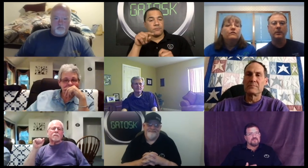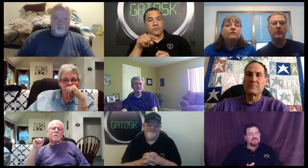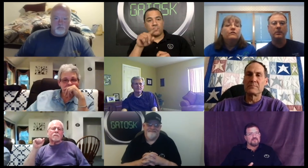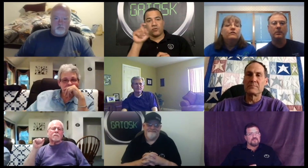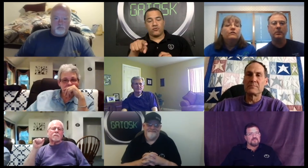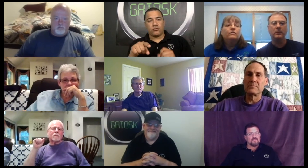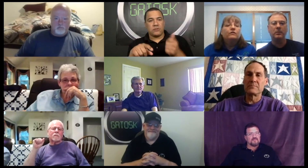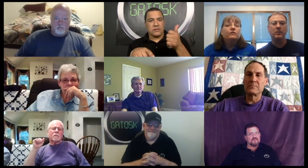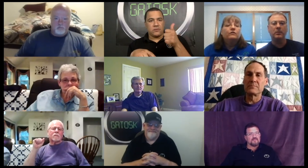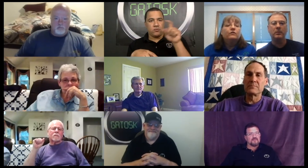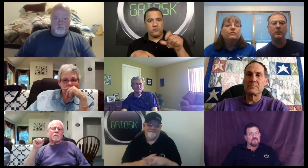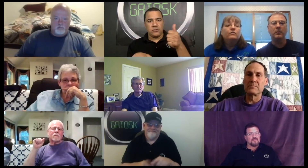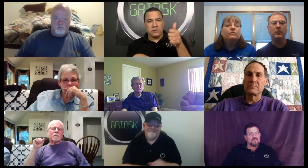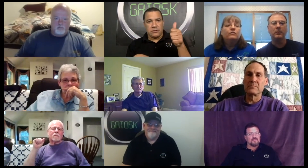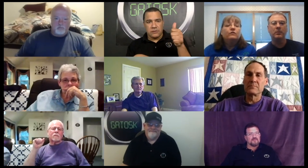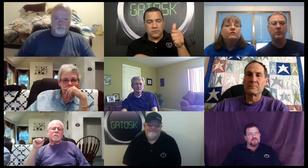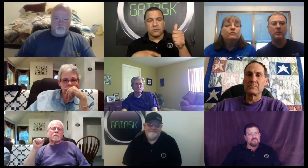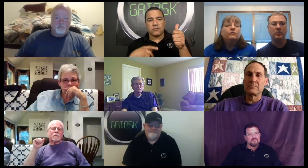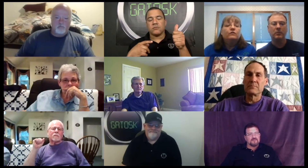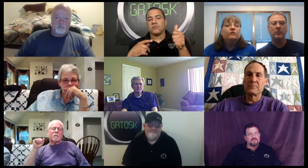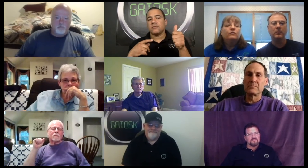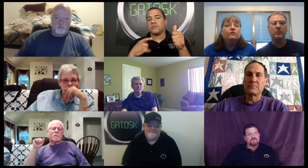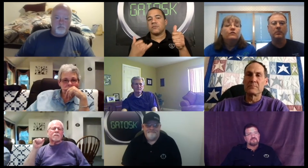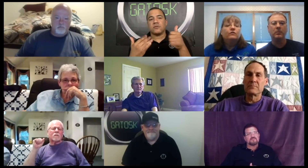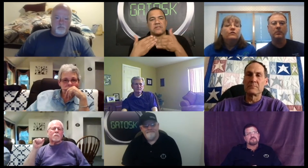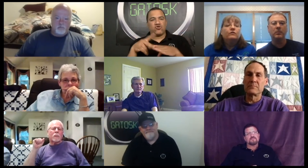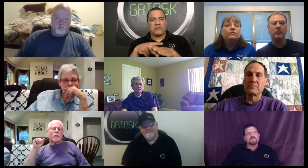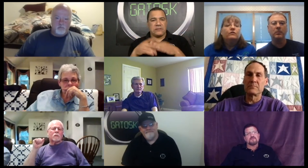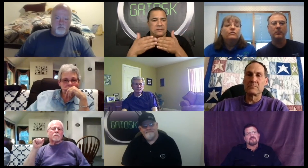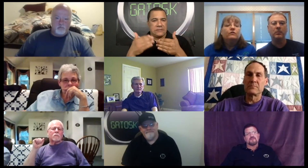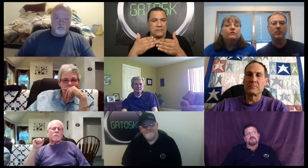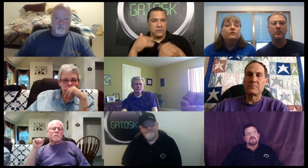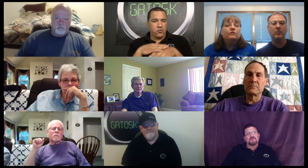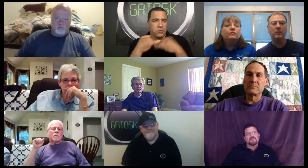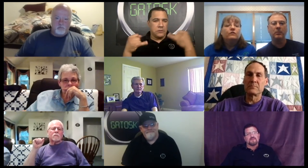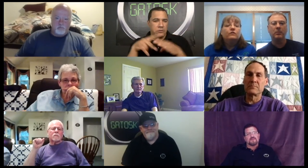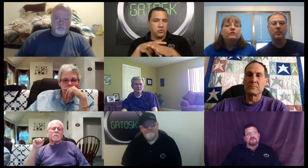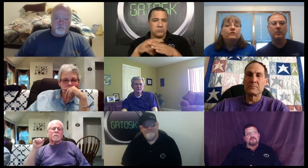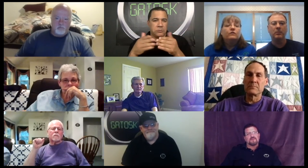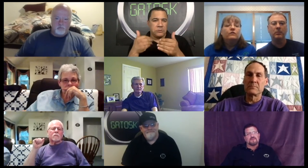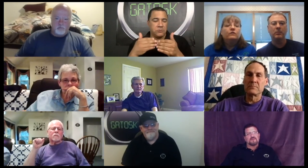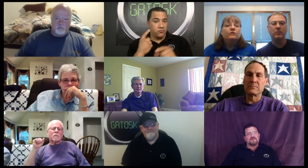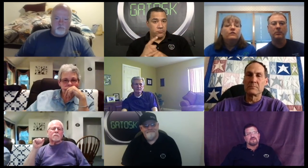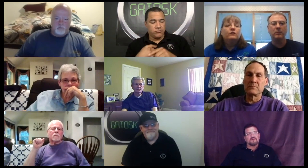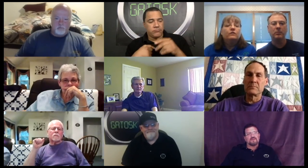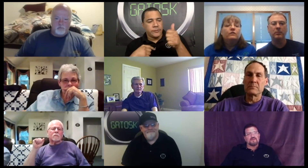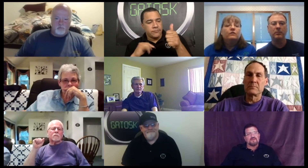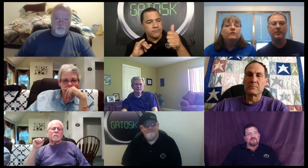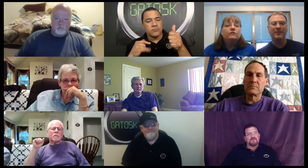Well, the questions, there's 10 questions. It's pretty easy to cheat. it's an online test.